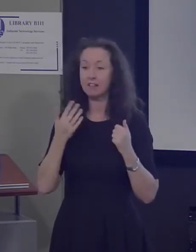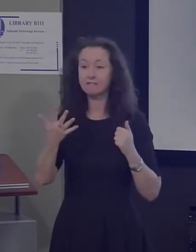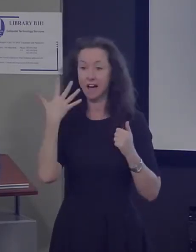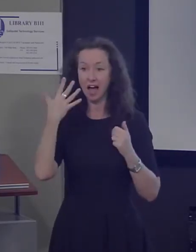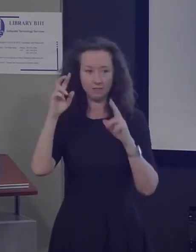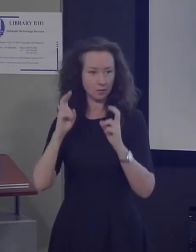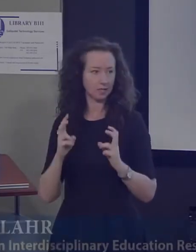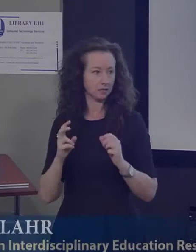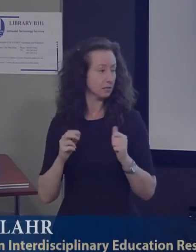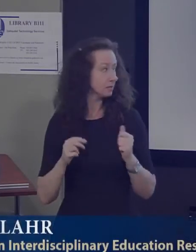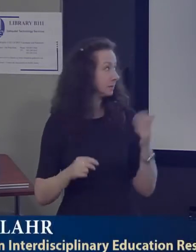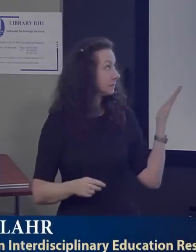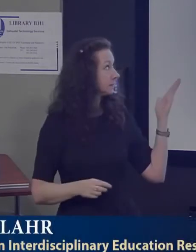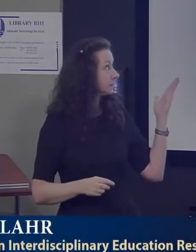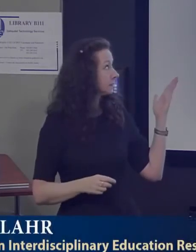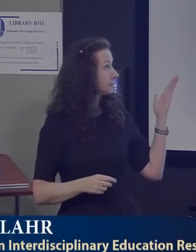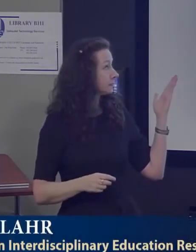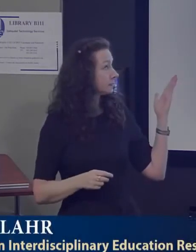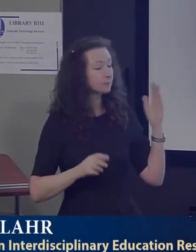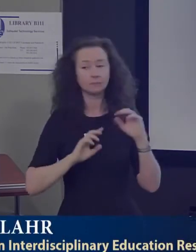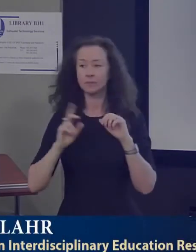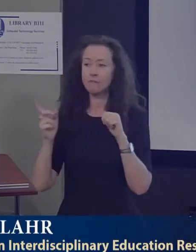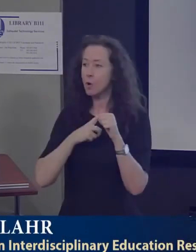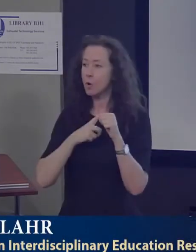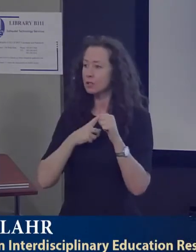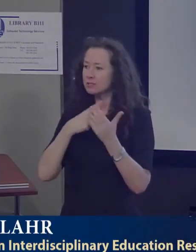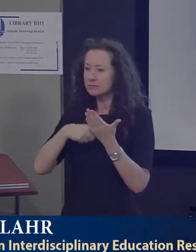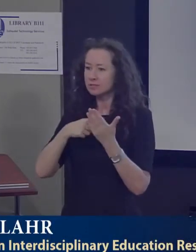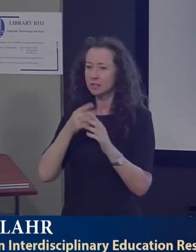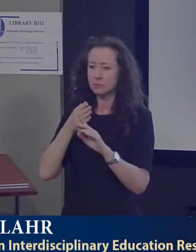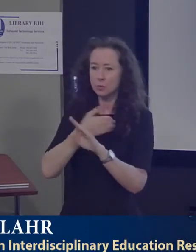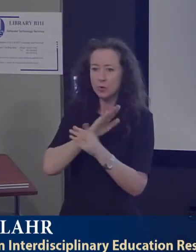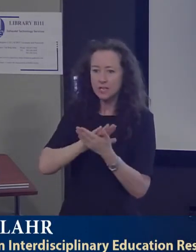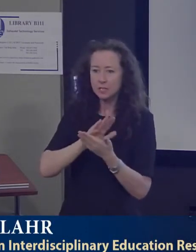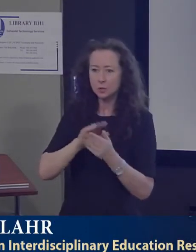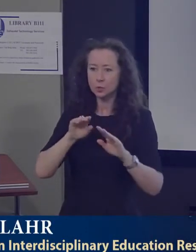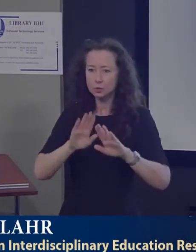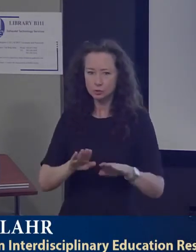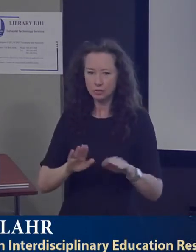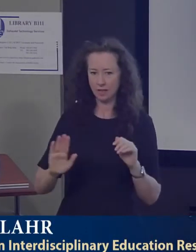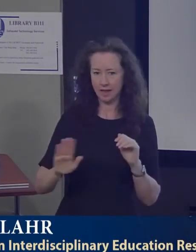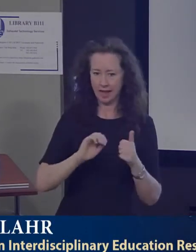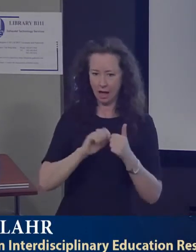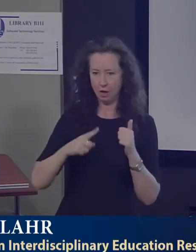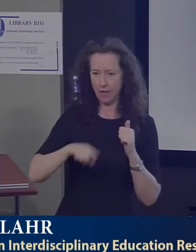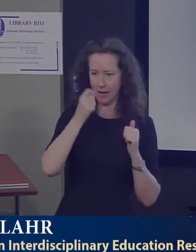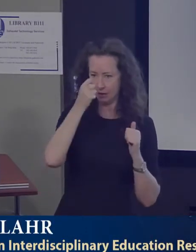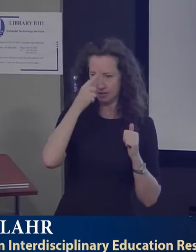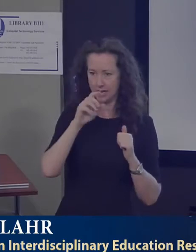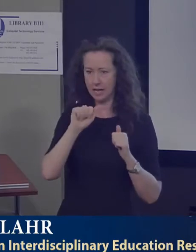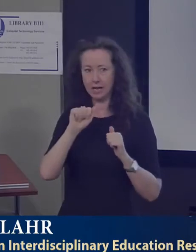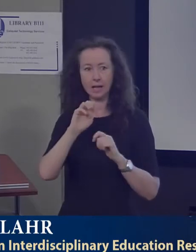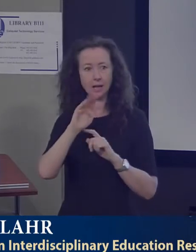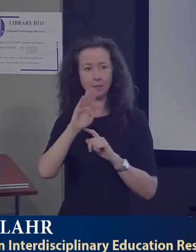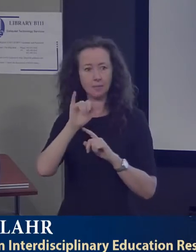first one will be about preschool children's understanding of ambiguous evidence. The second one will be